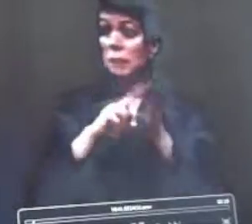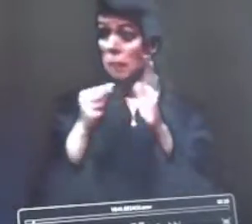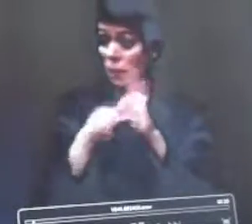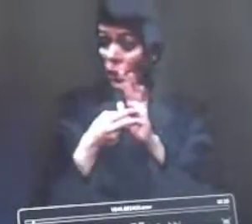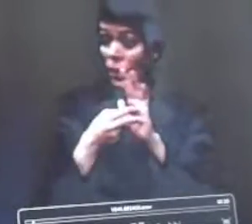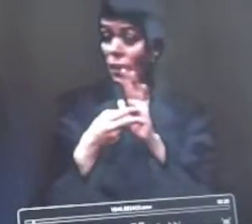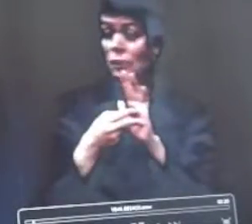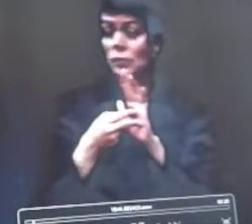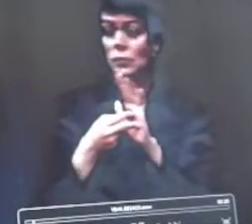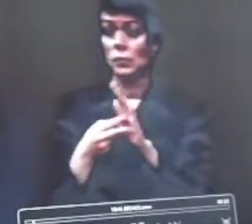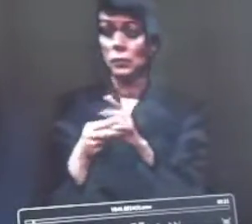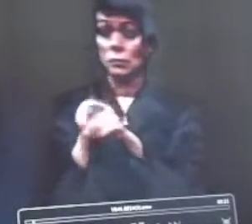Consecutive interpreting